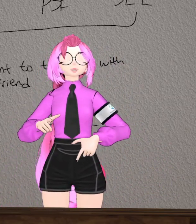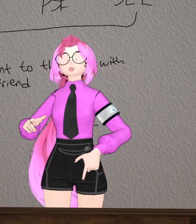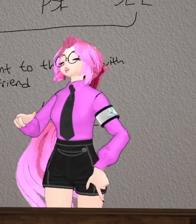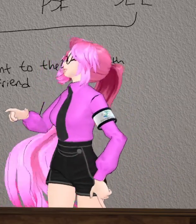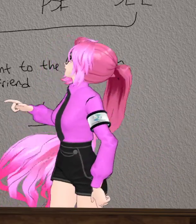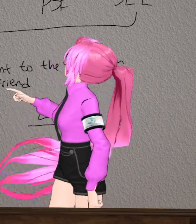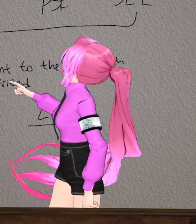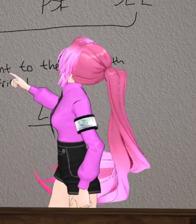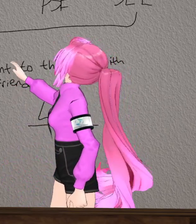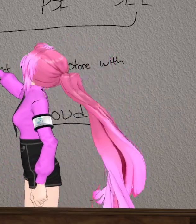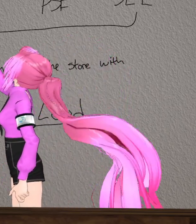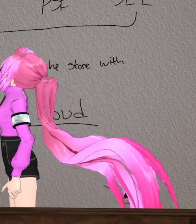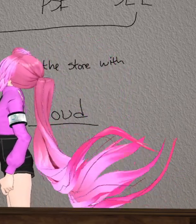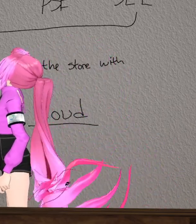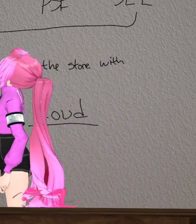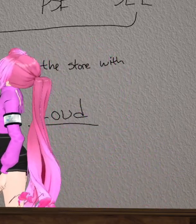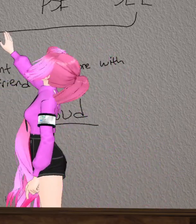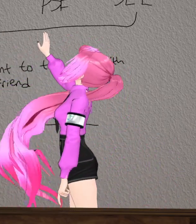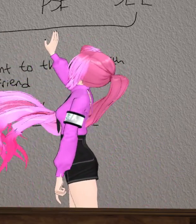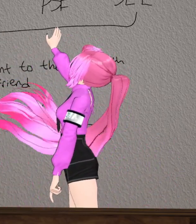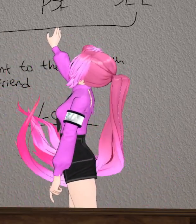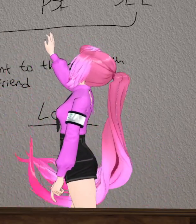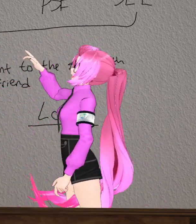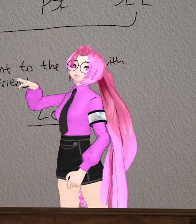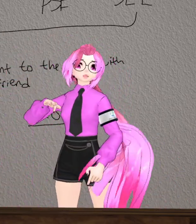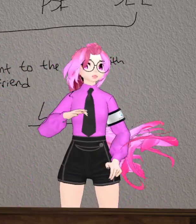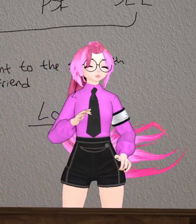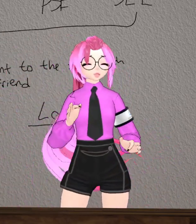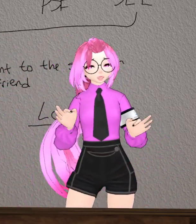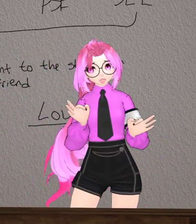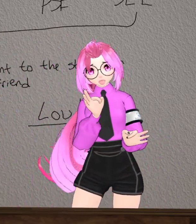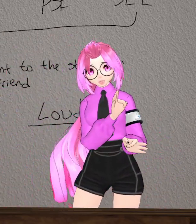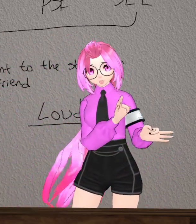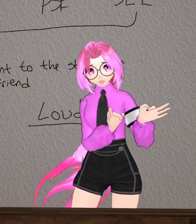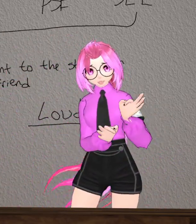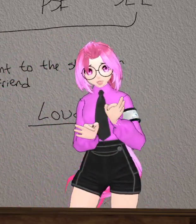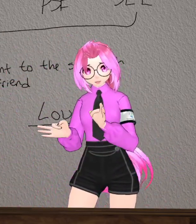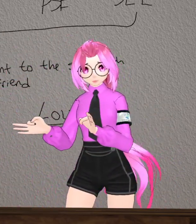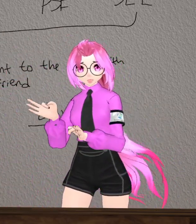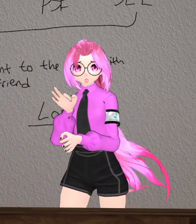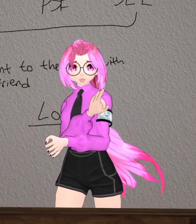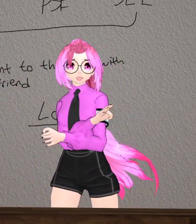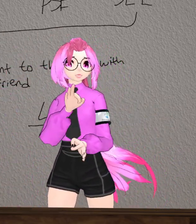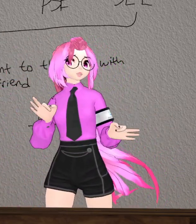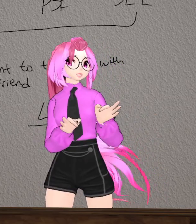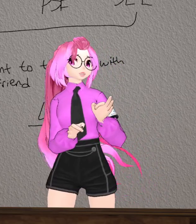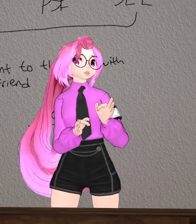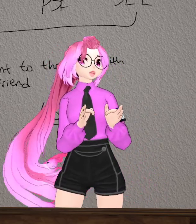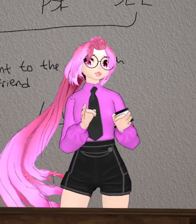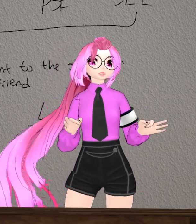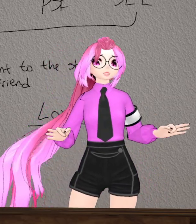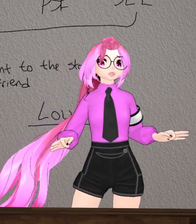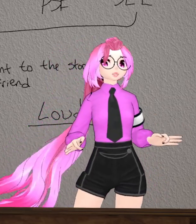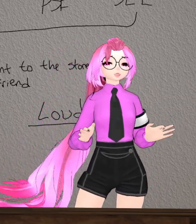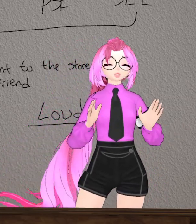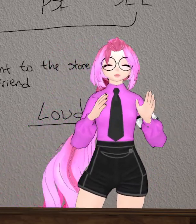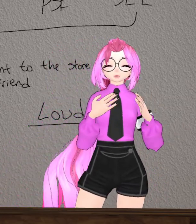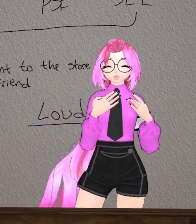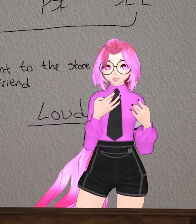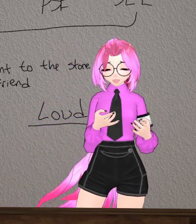where he will compare ASL to PSE and how the words are moved and switched around in a sentence. And it's really